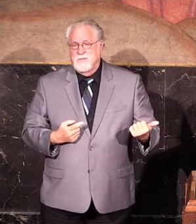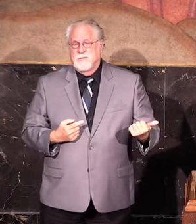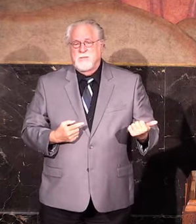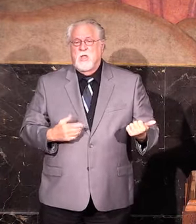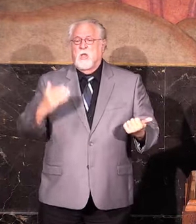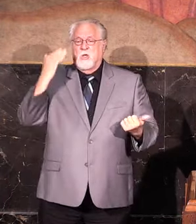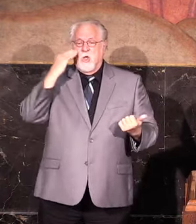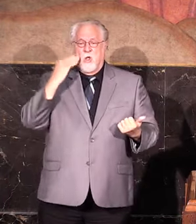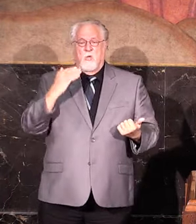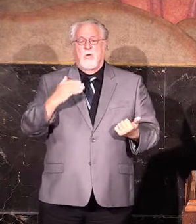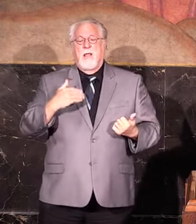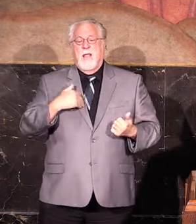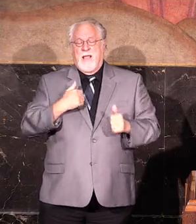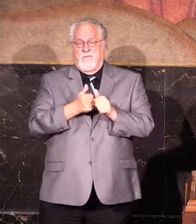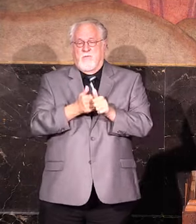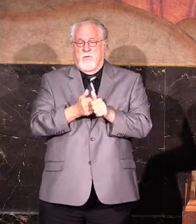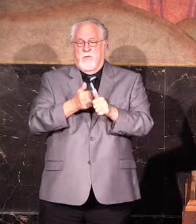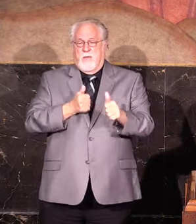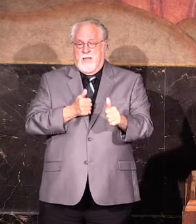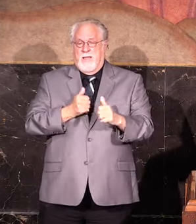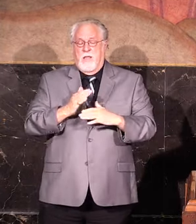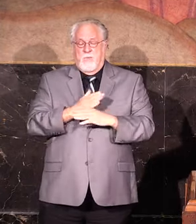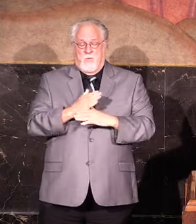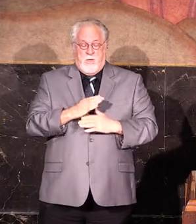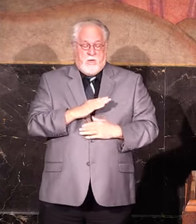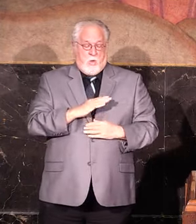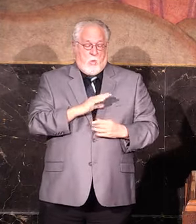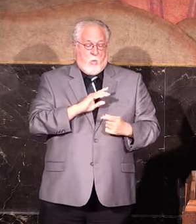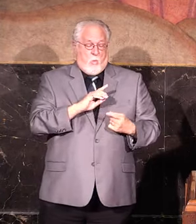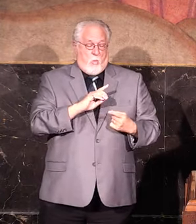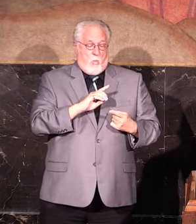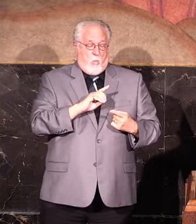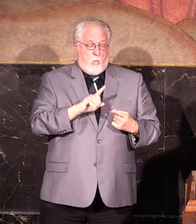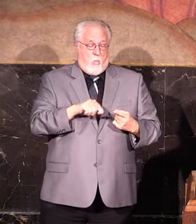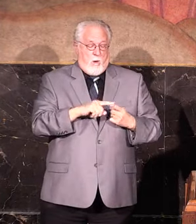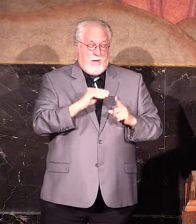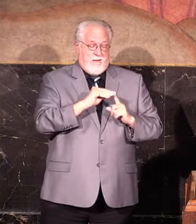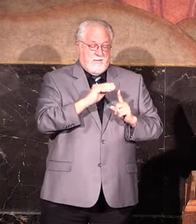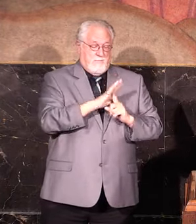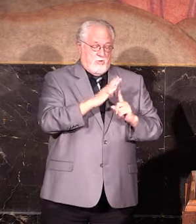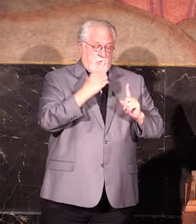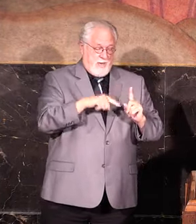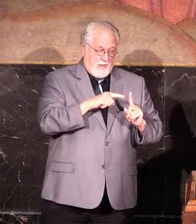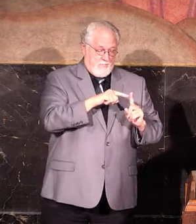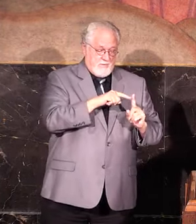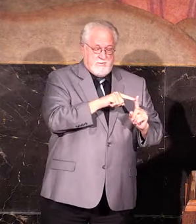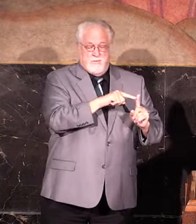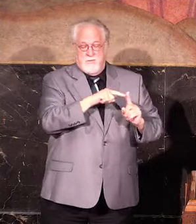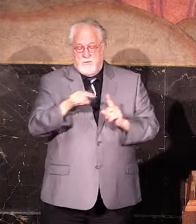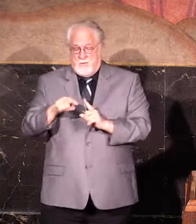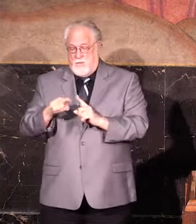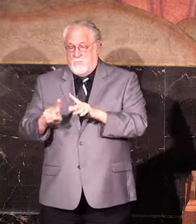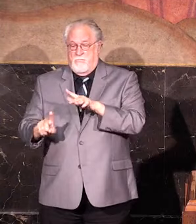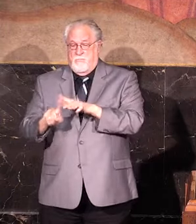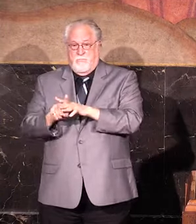known that there's a lag between when an exposure happens and when a case